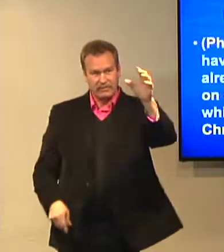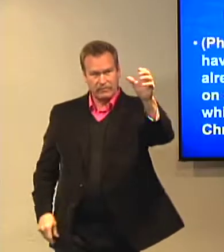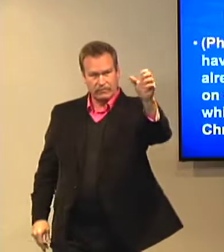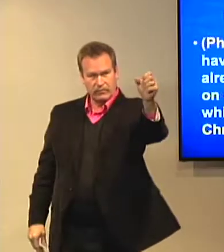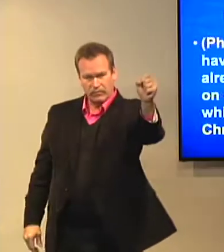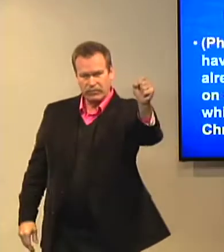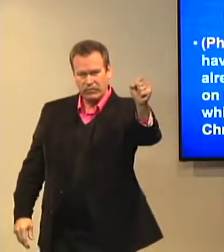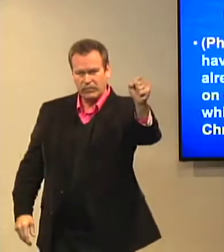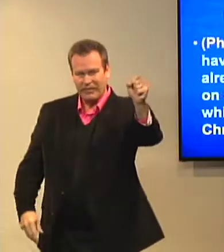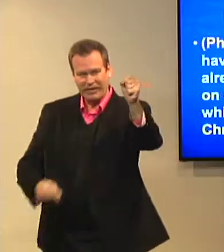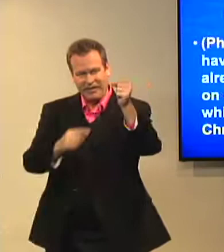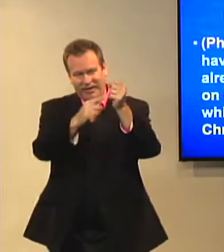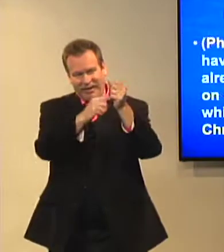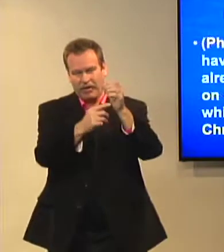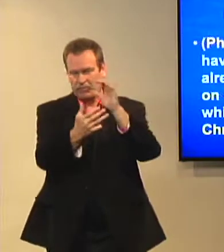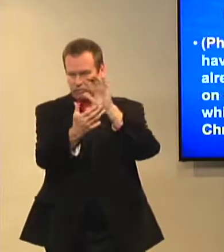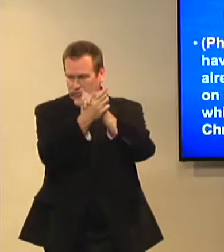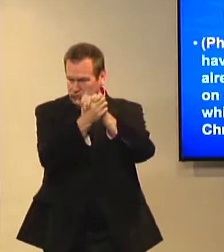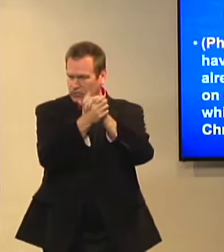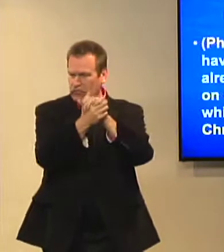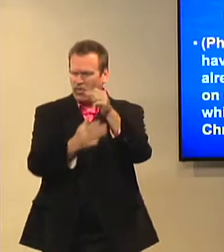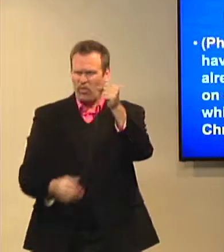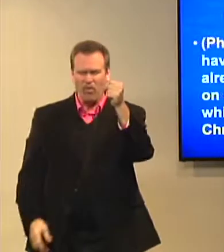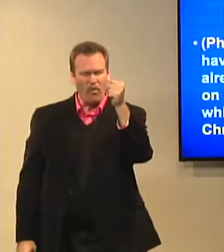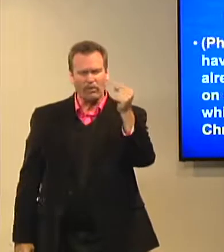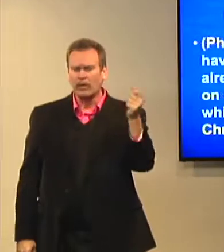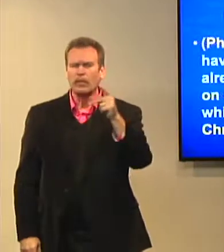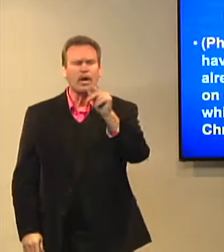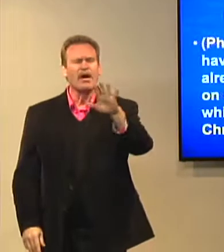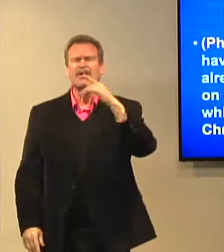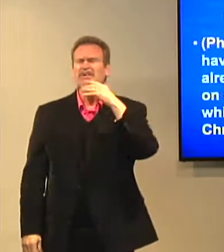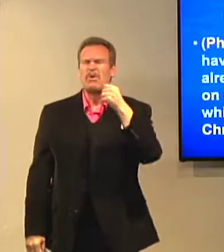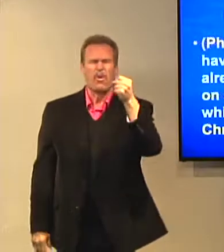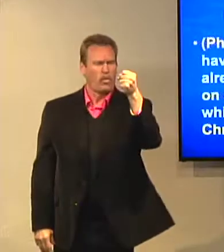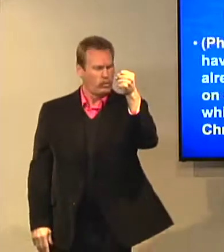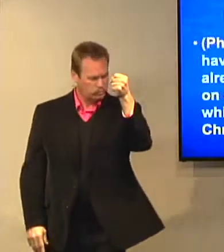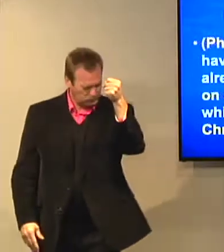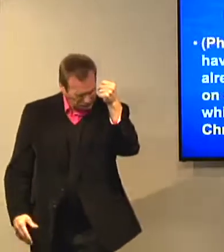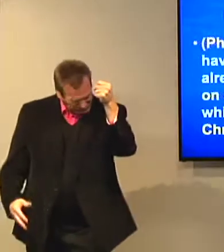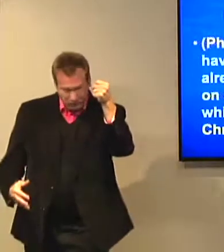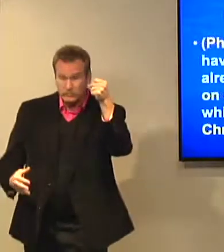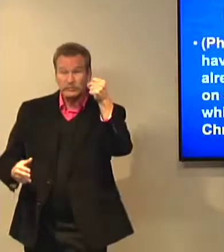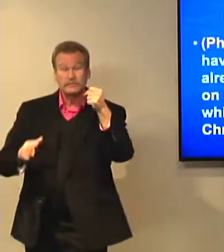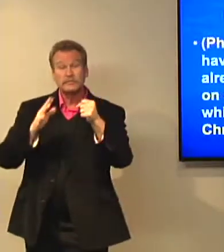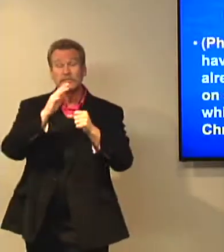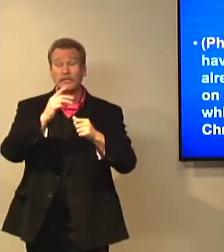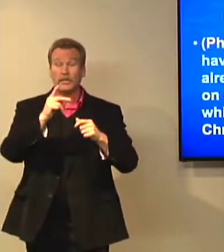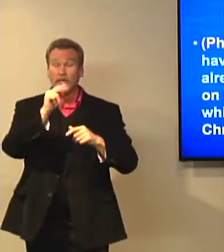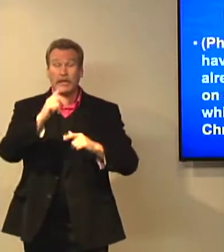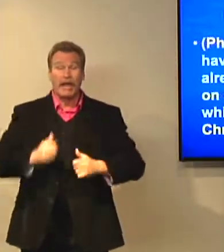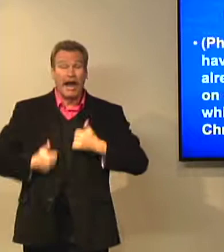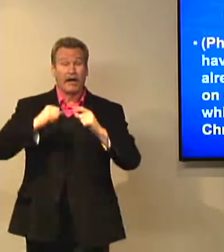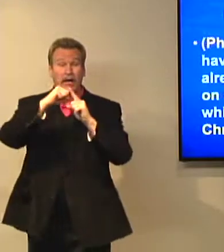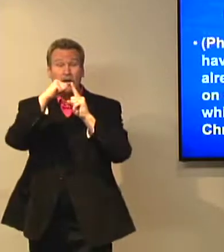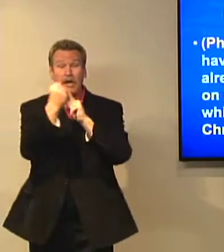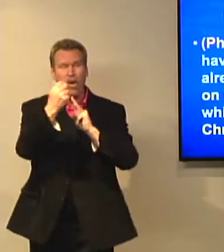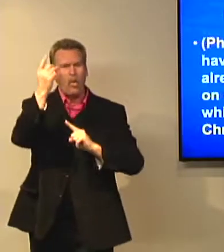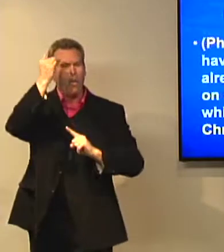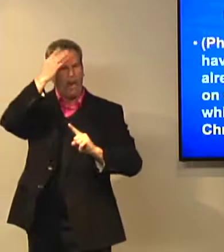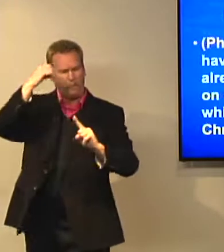saying, Paul's saying, hey, I lay hold on Jesus Christ. And it's not just like holding on, but it's like the super glue are entwining their